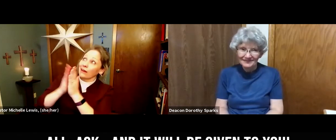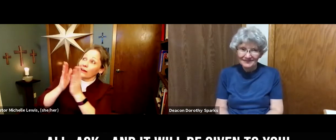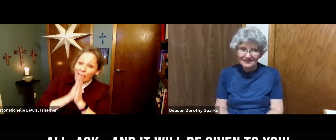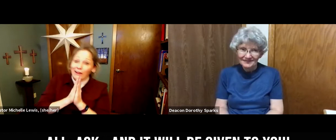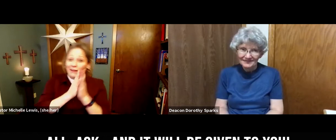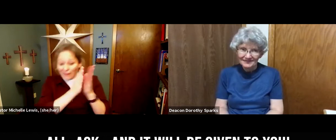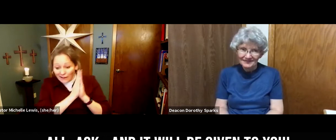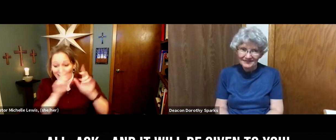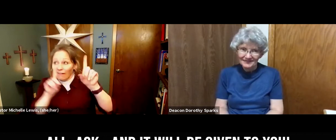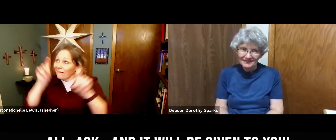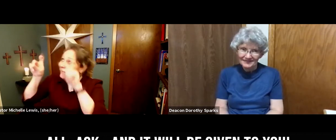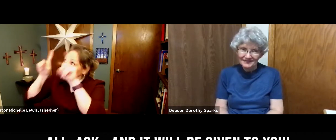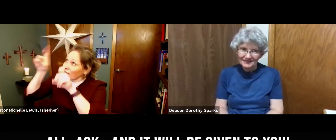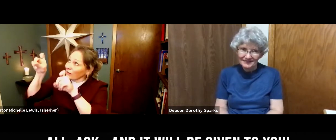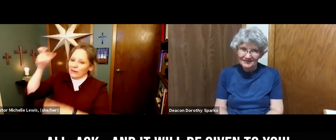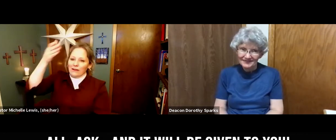ask